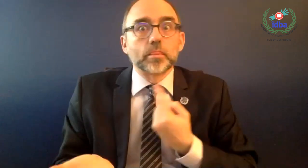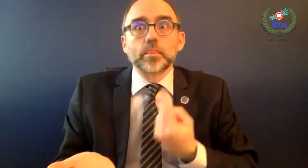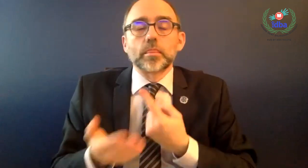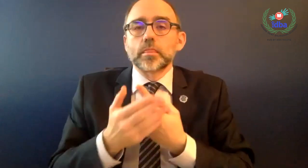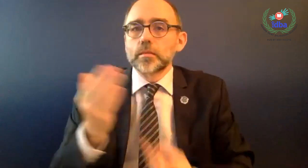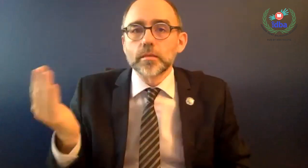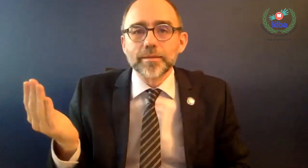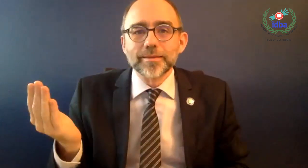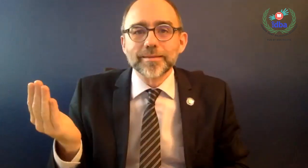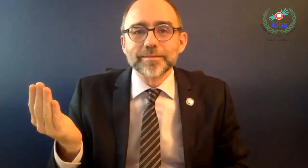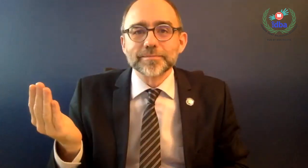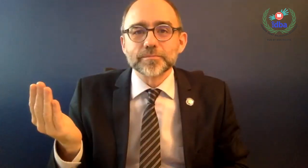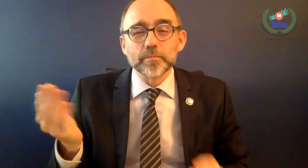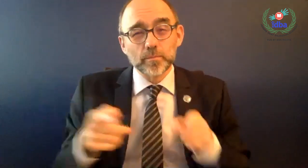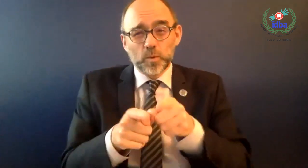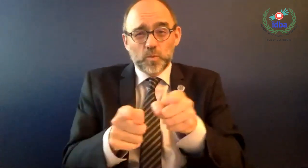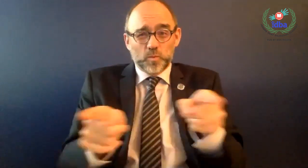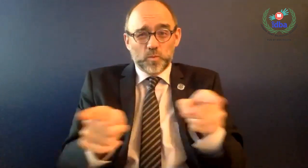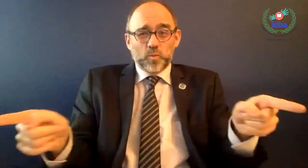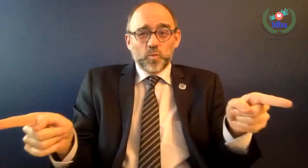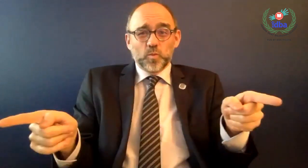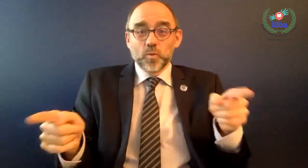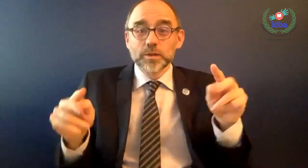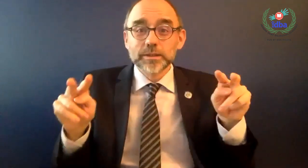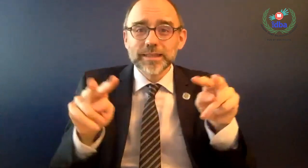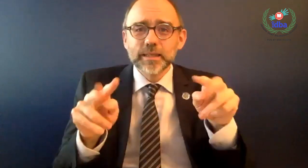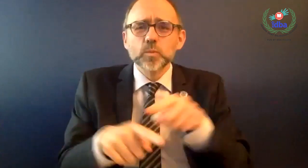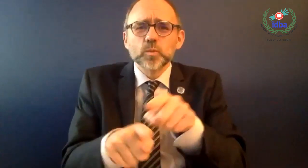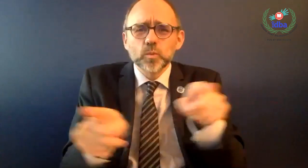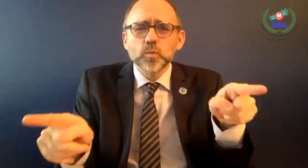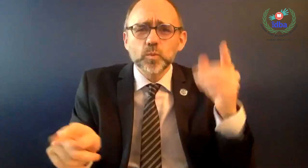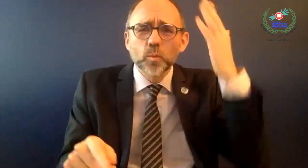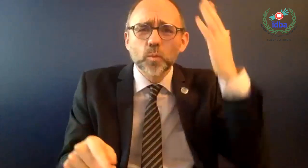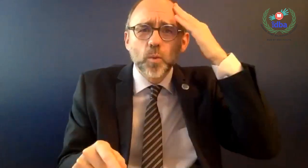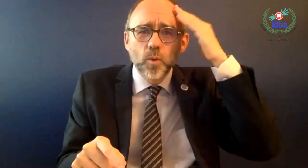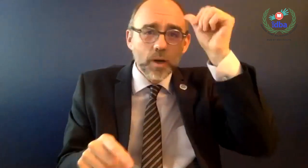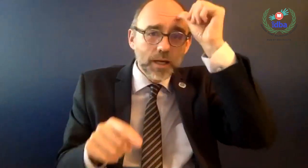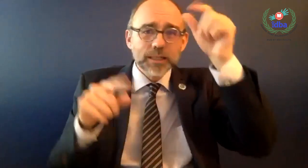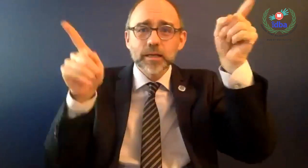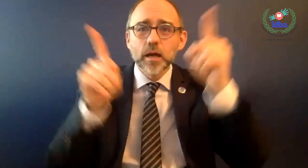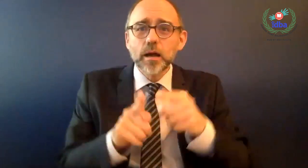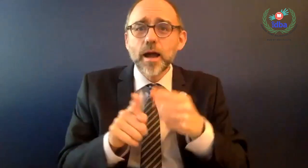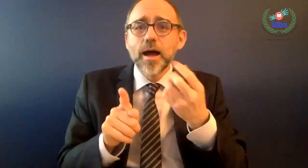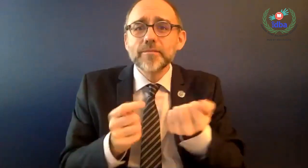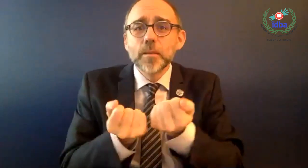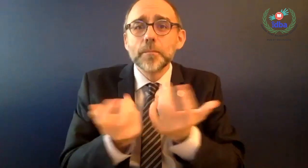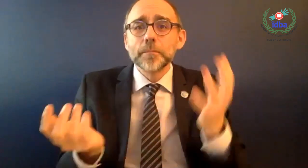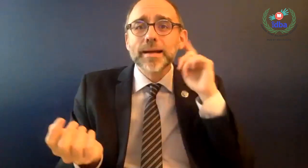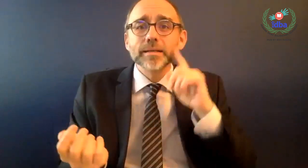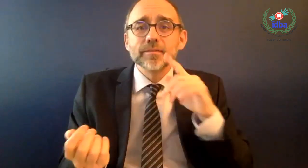position, there is no learning of sign language. So this is not inclusion. So when you all see this, for example, in India